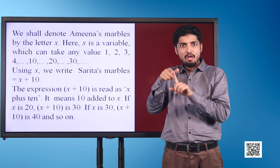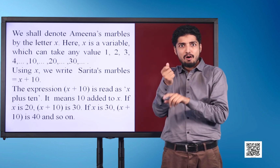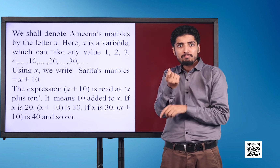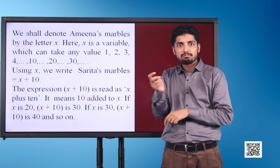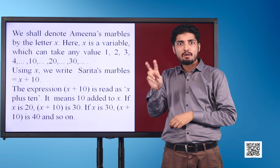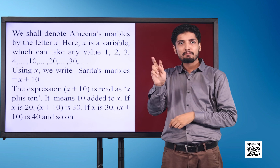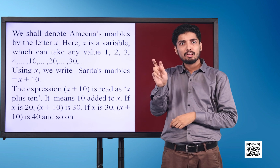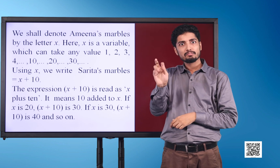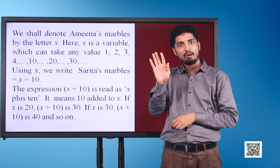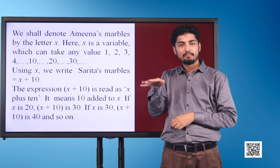40, and so on.